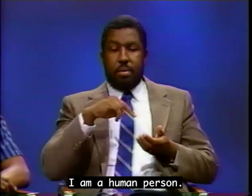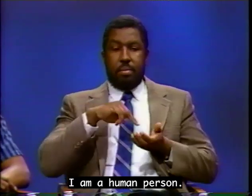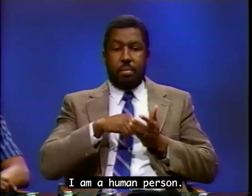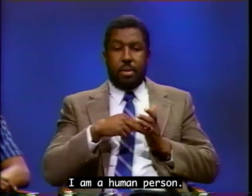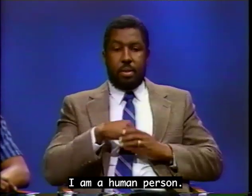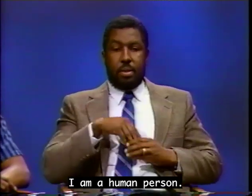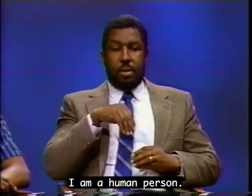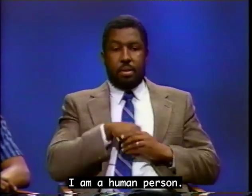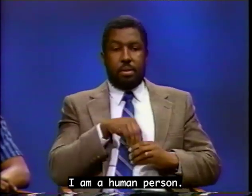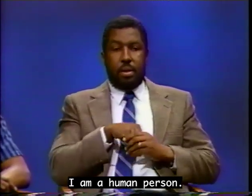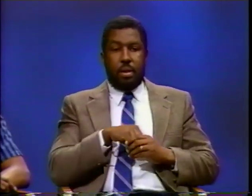human person.